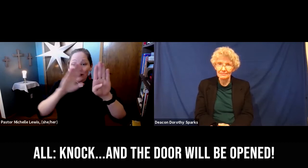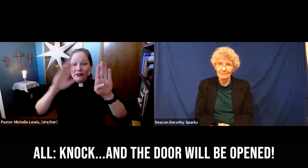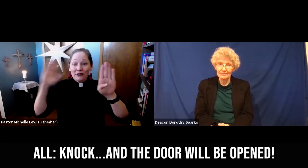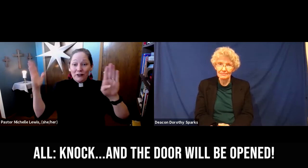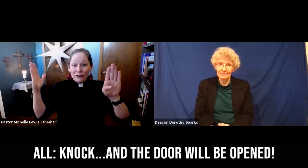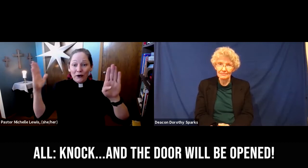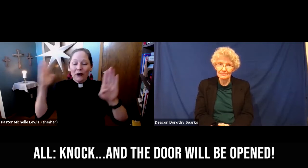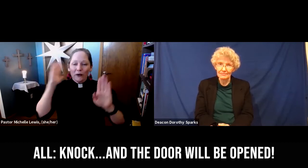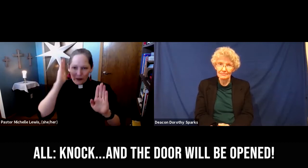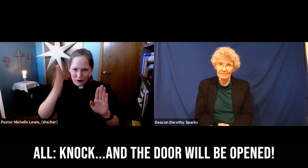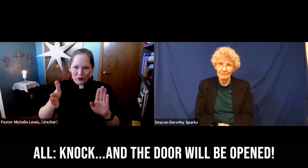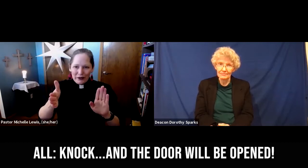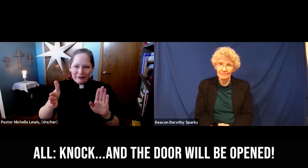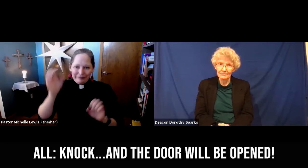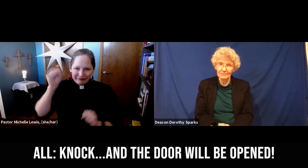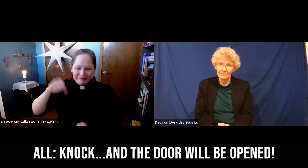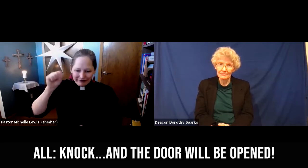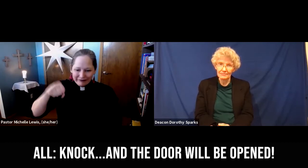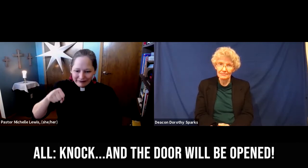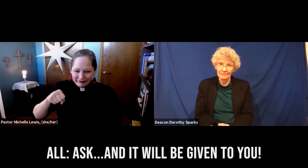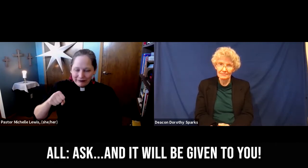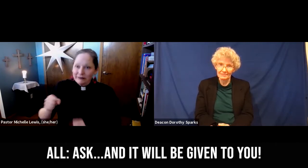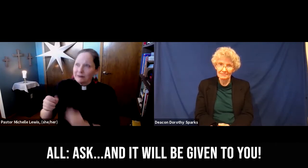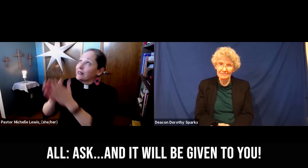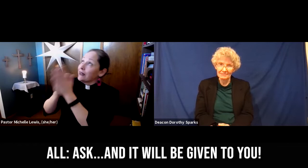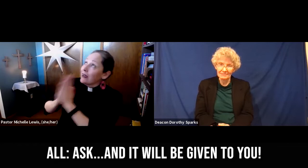Knock, and the door will be opened.